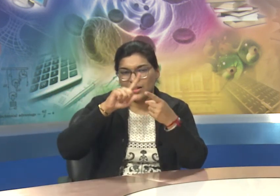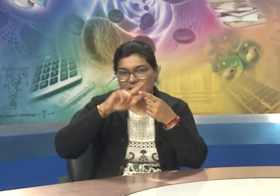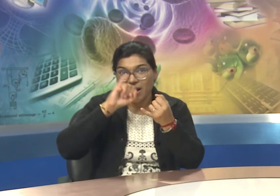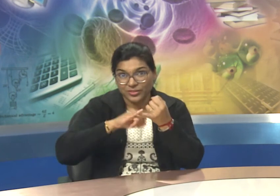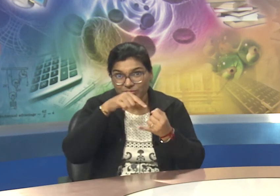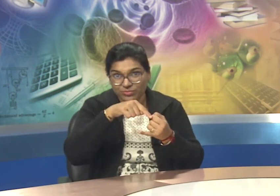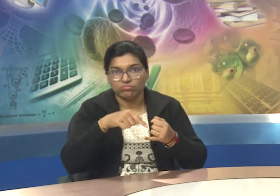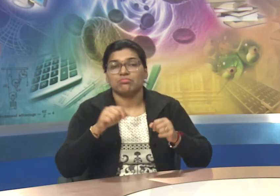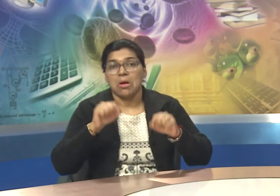whose chicks